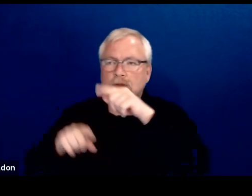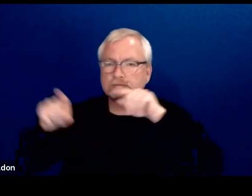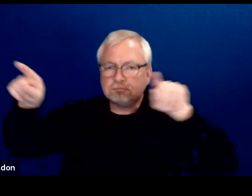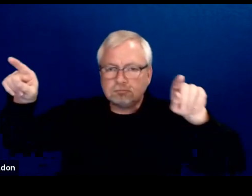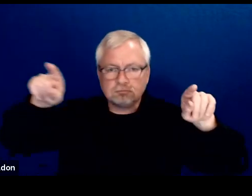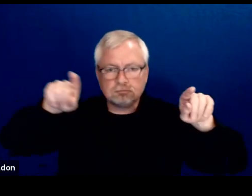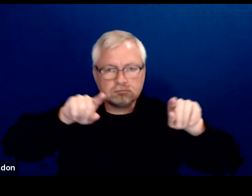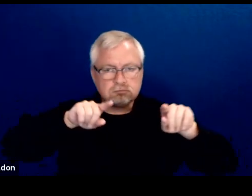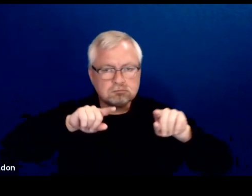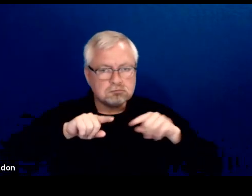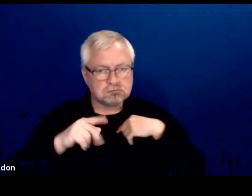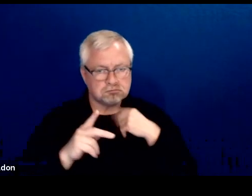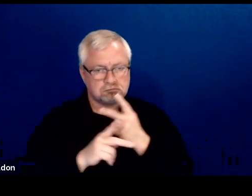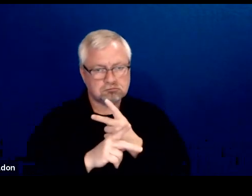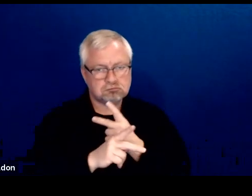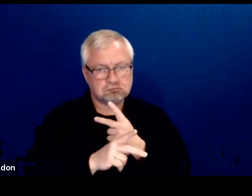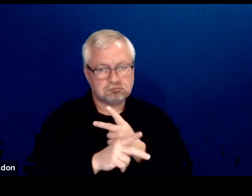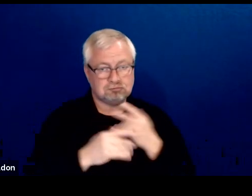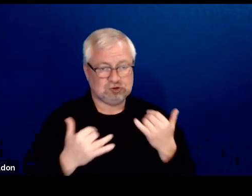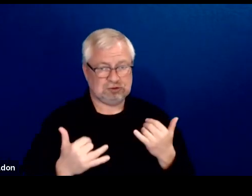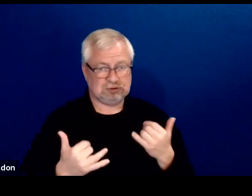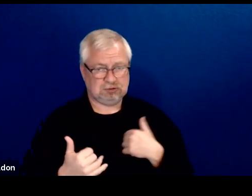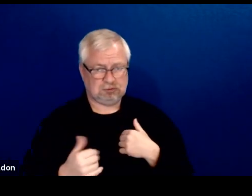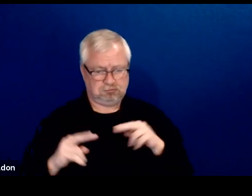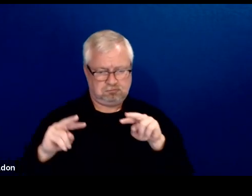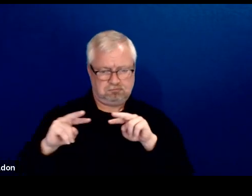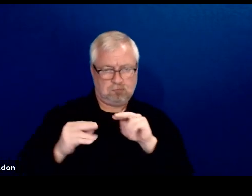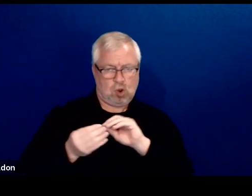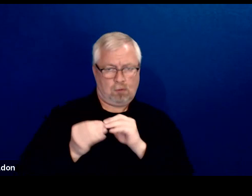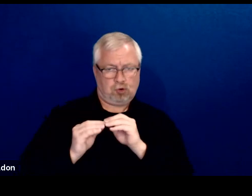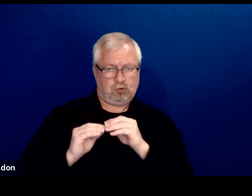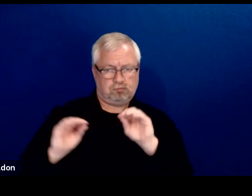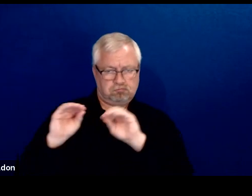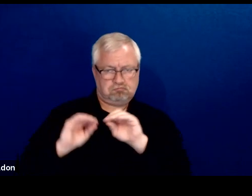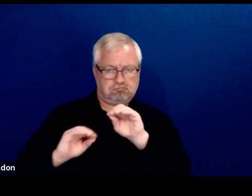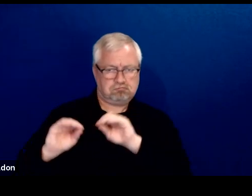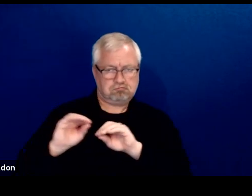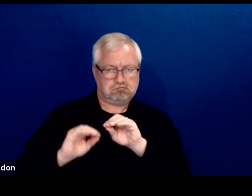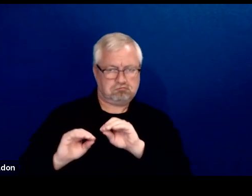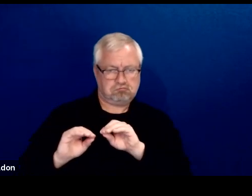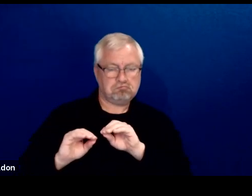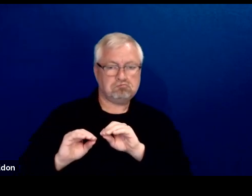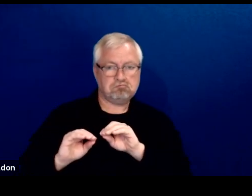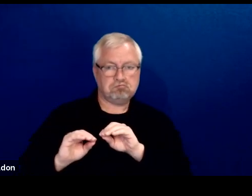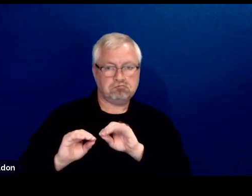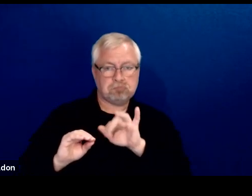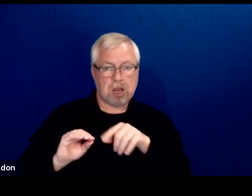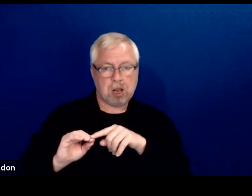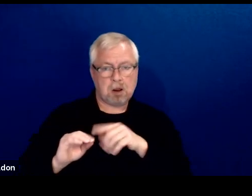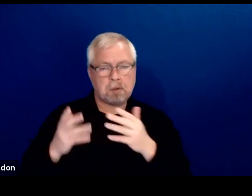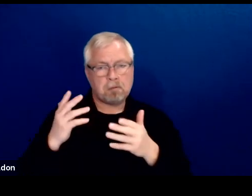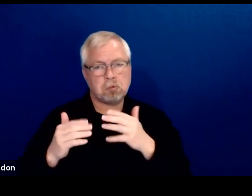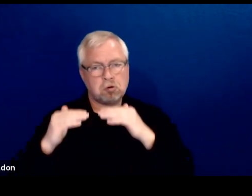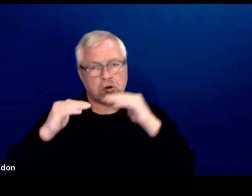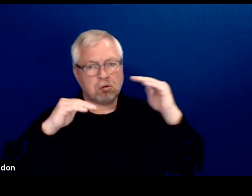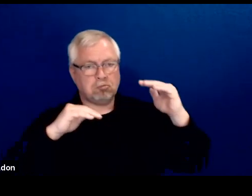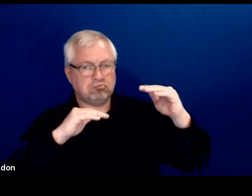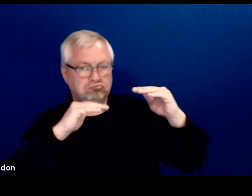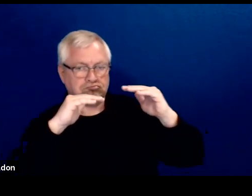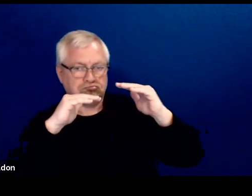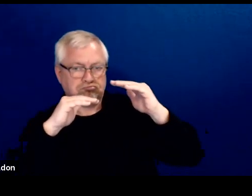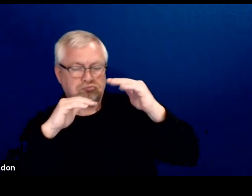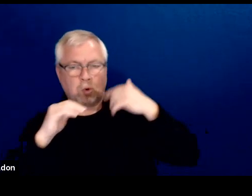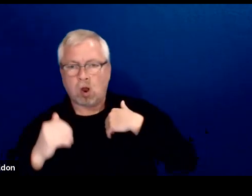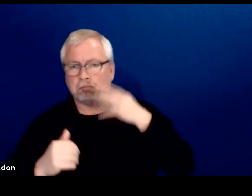right. It might have been understated for lots of reasons. As we've just got more experience globally, and as we've understood